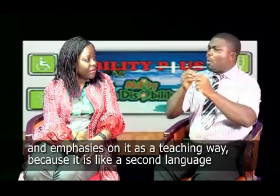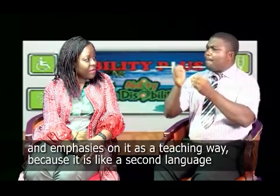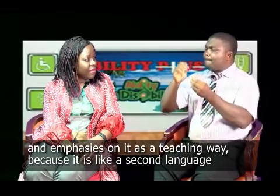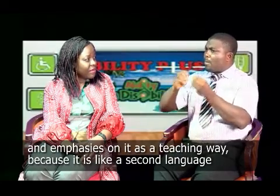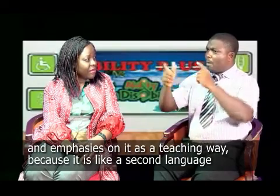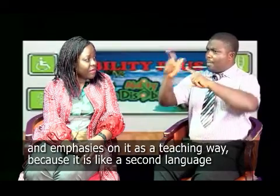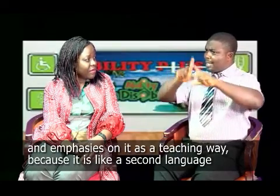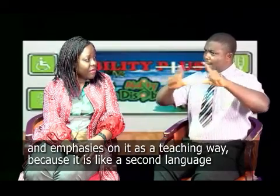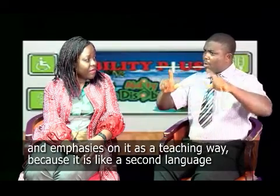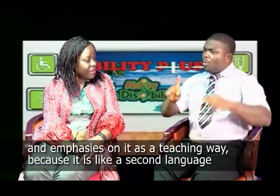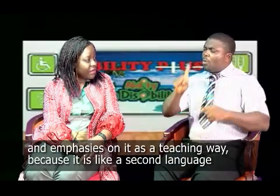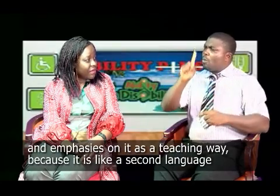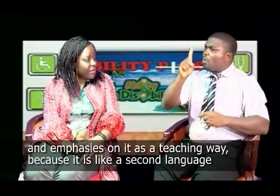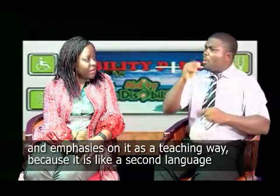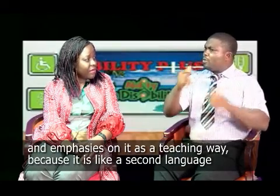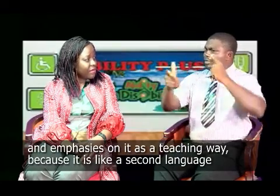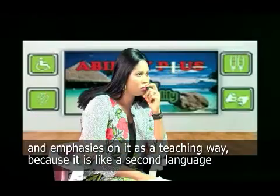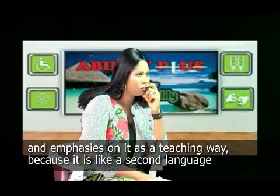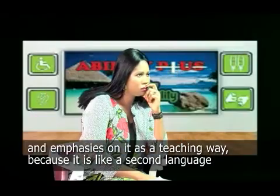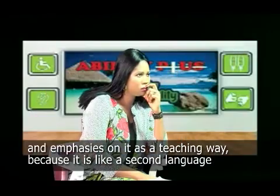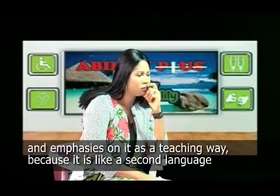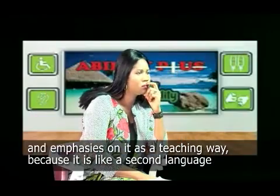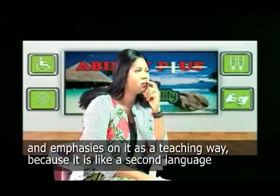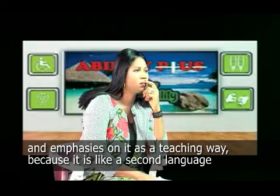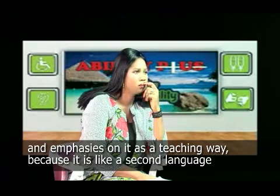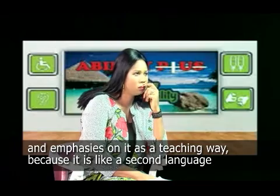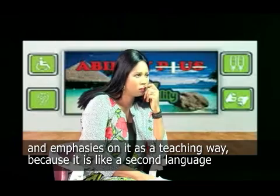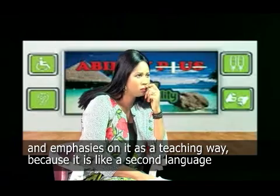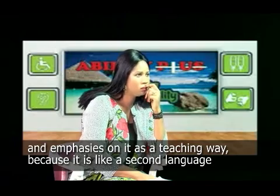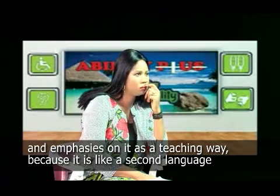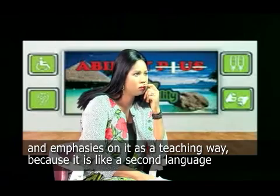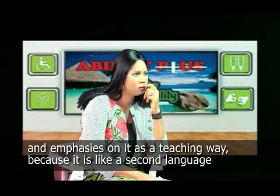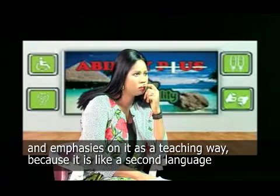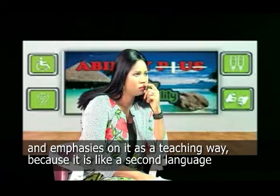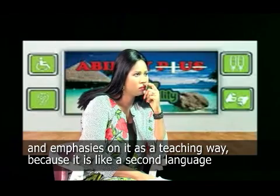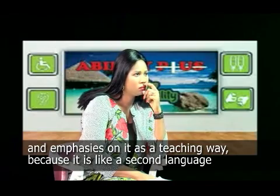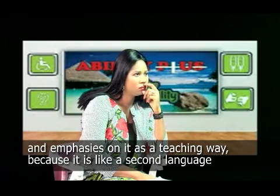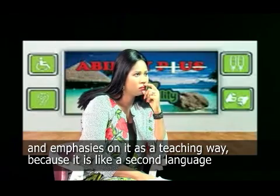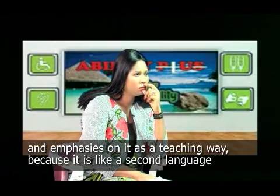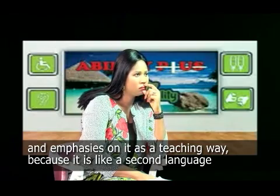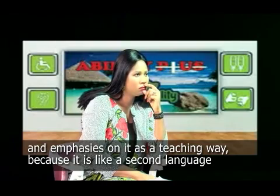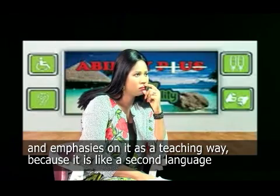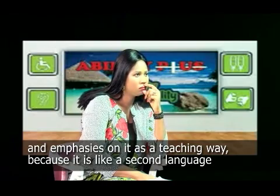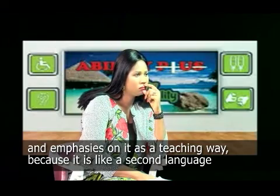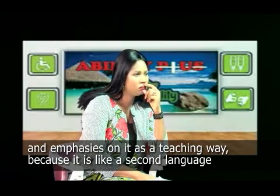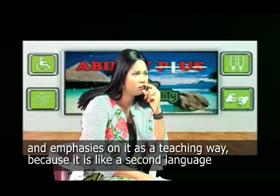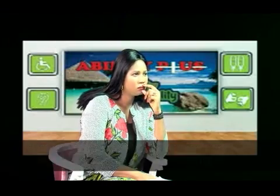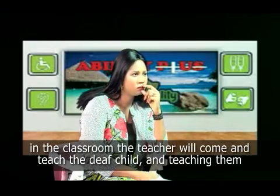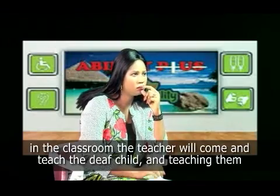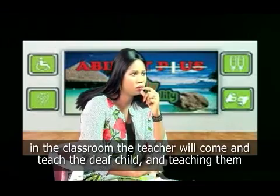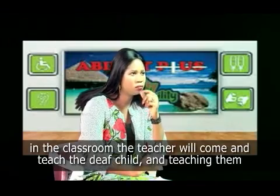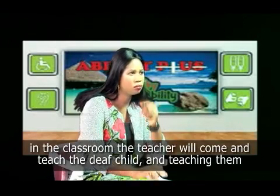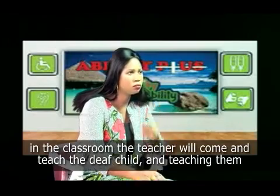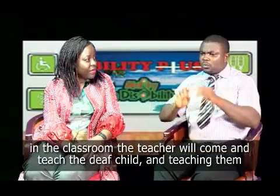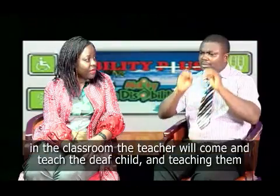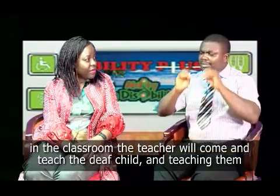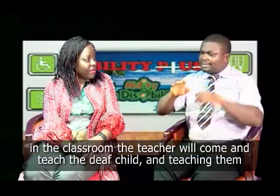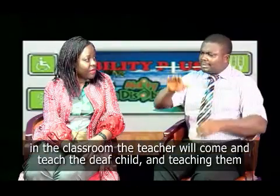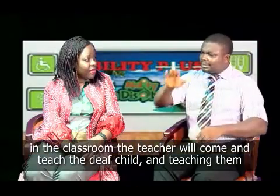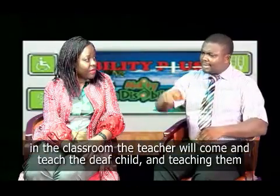way, because it's adding to them as a second language. Because in the classroom the teacher will come